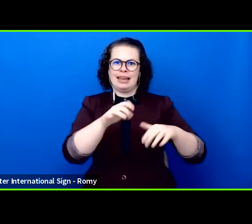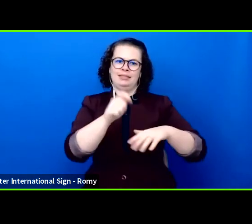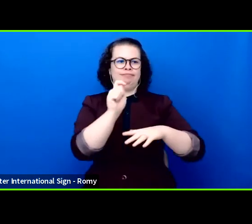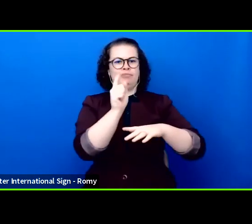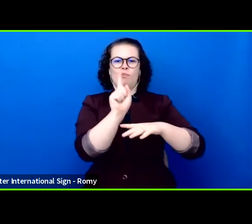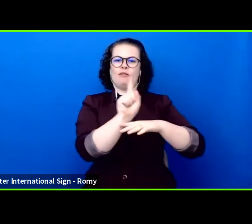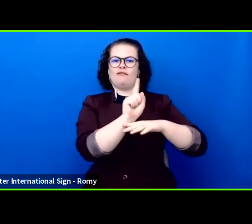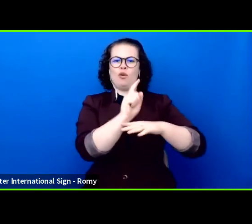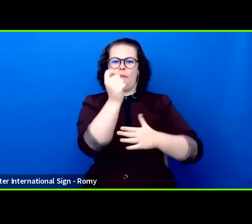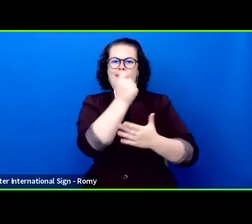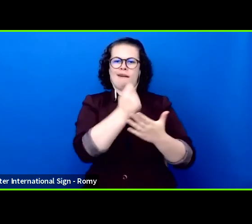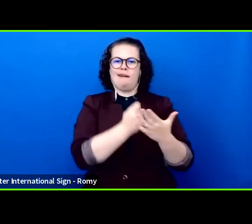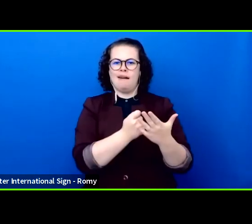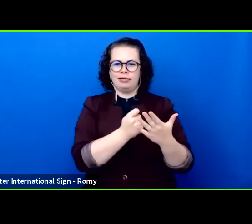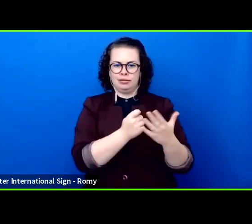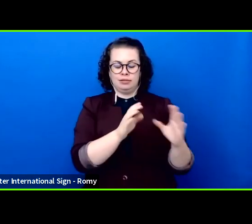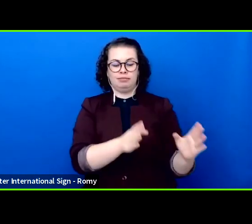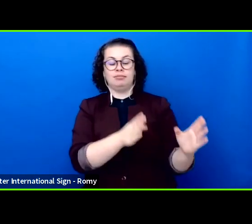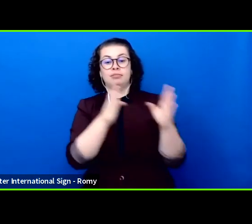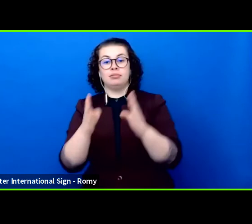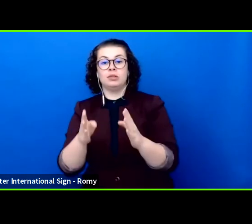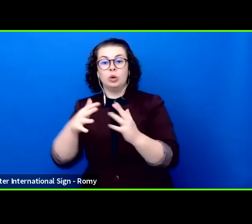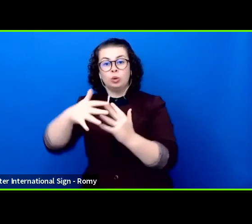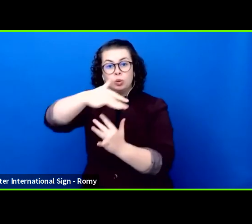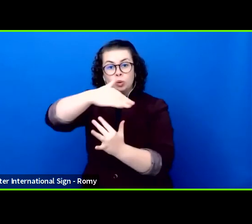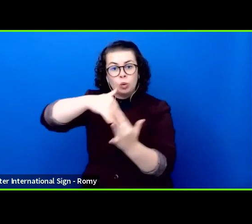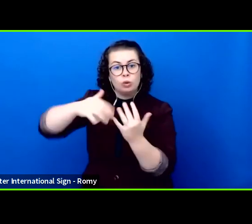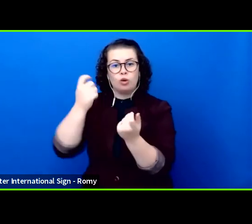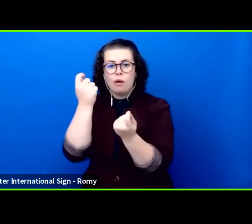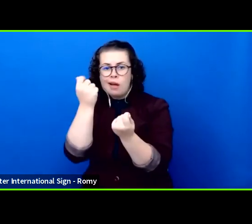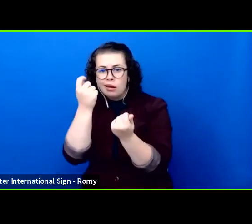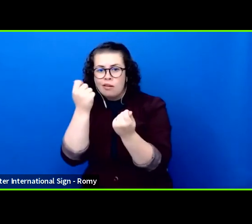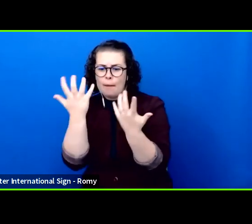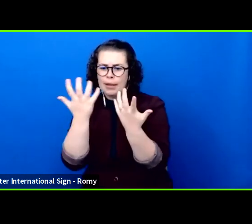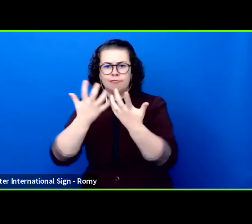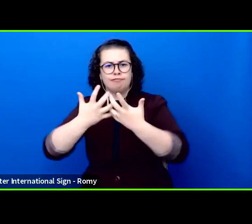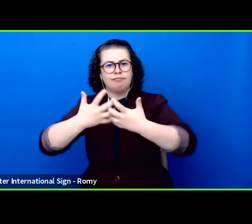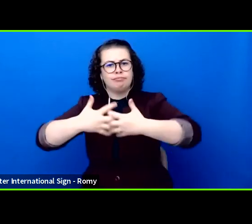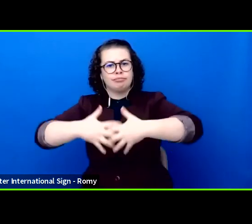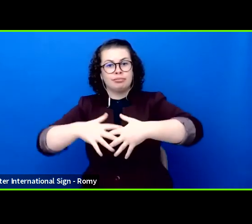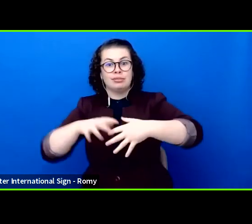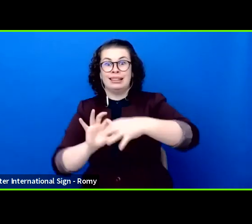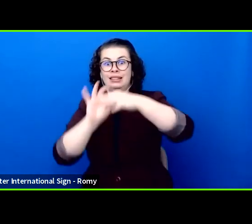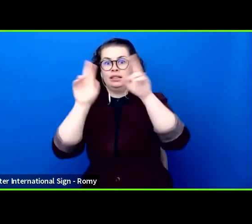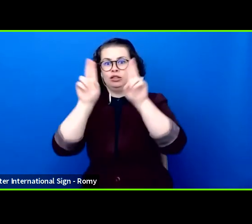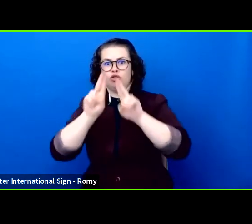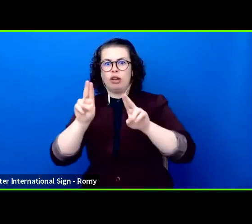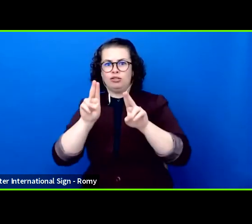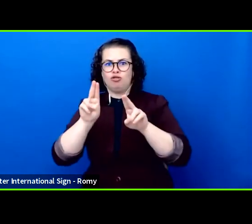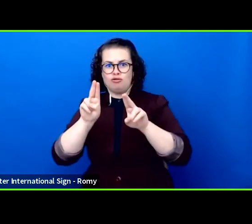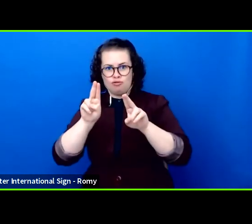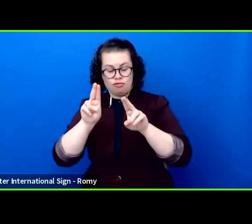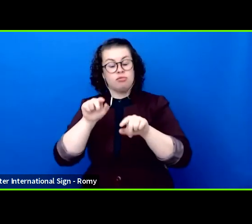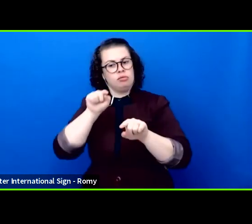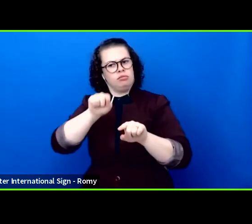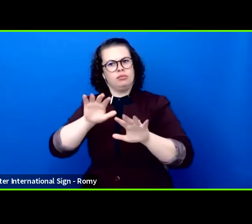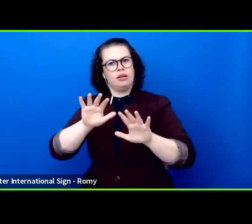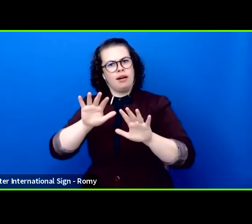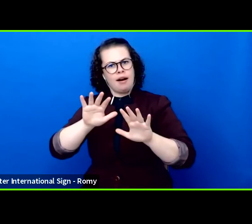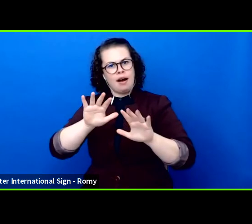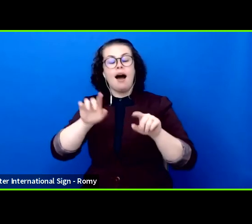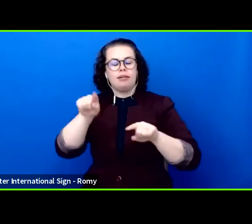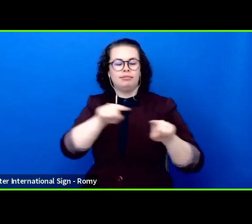to social cohesion, economic development, and international relations is recognized and